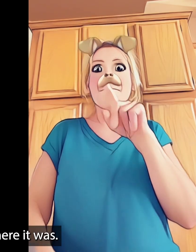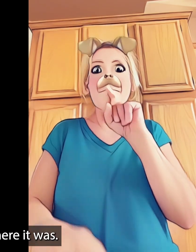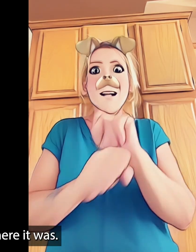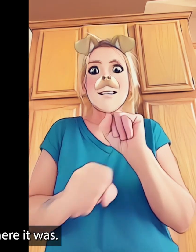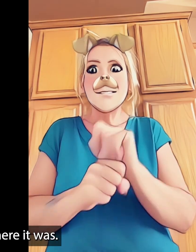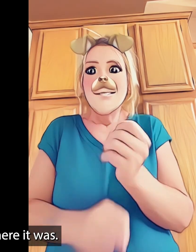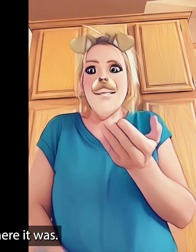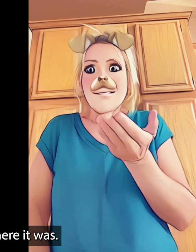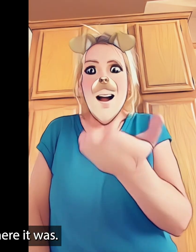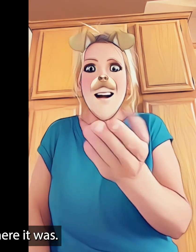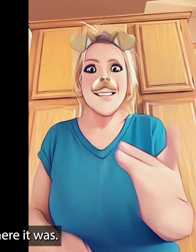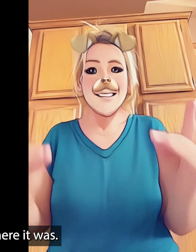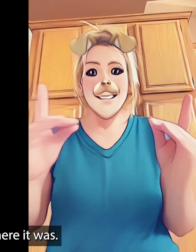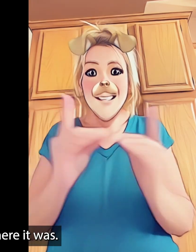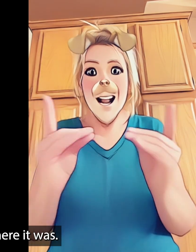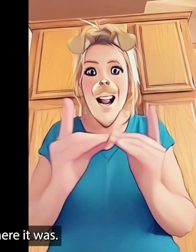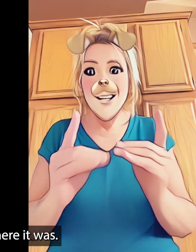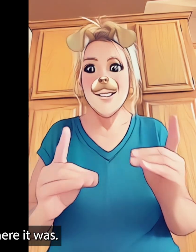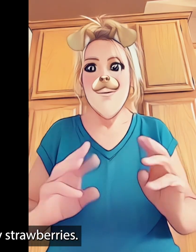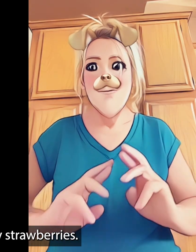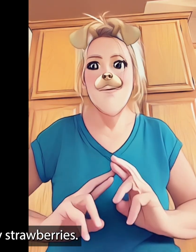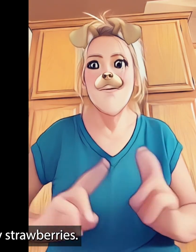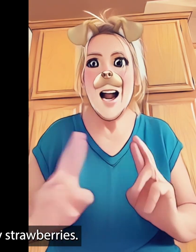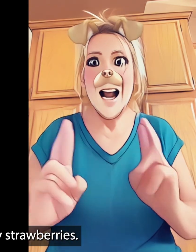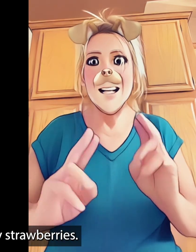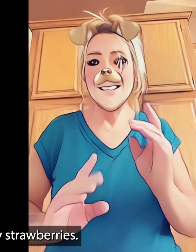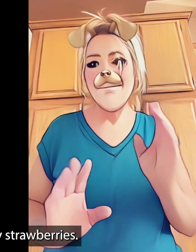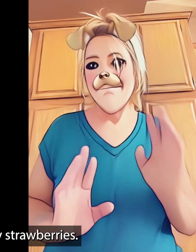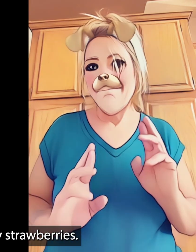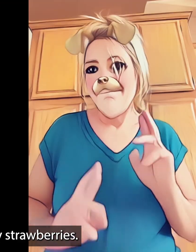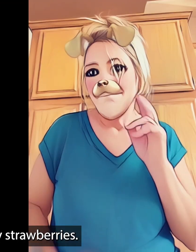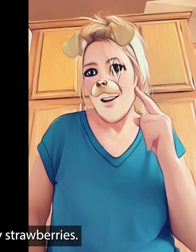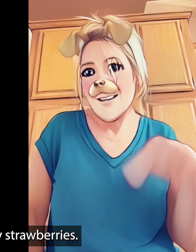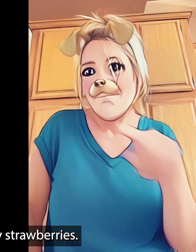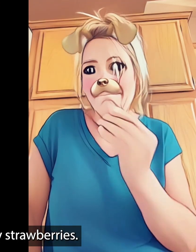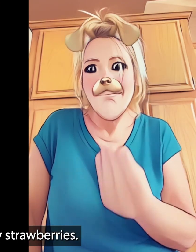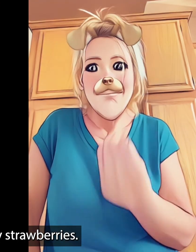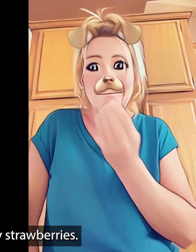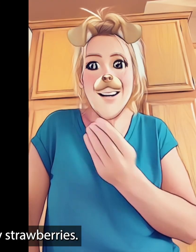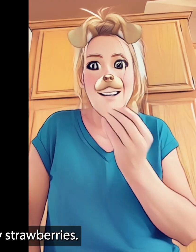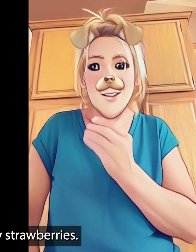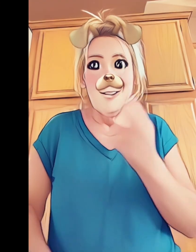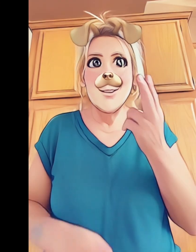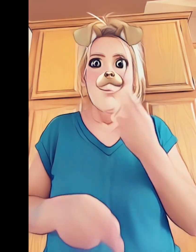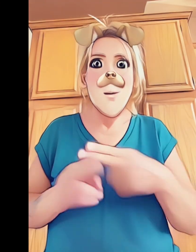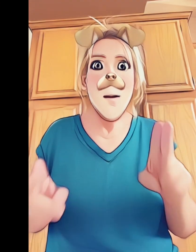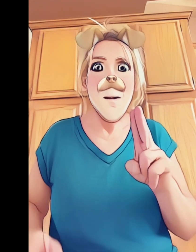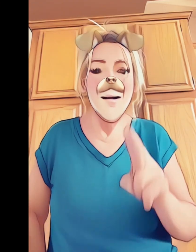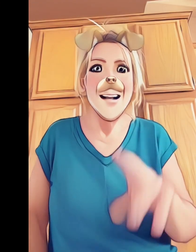And sure enough, there it was. Shortcake with big, juicy strawberries.